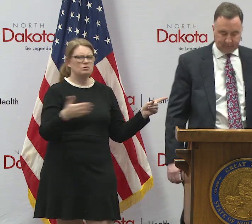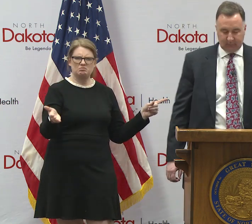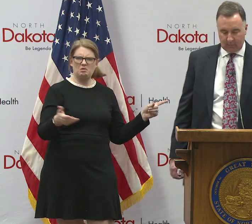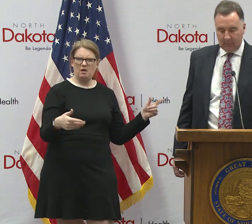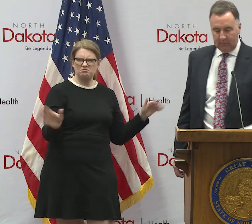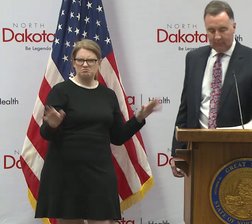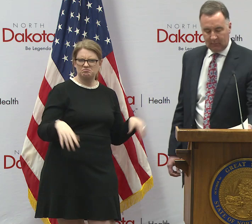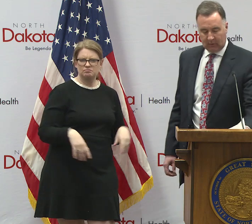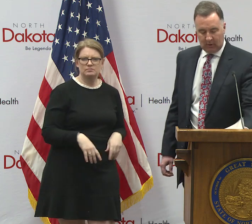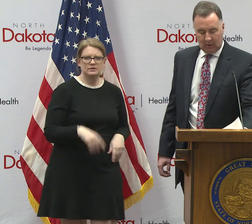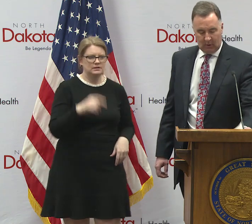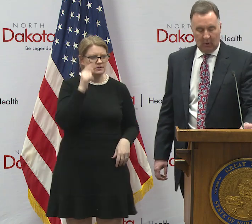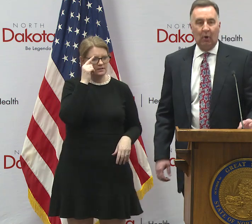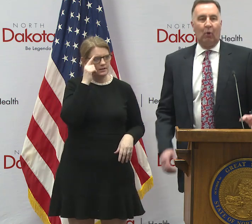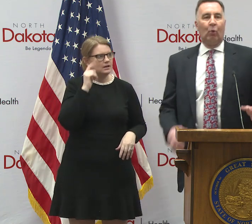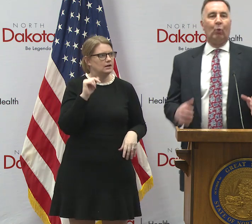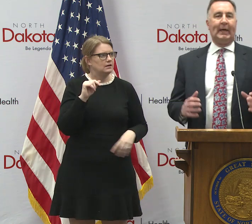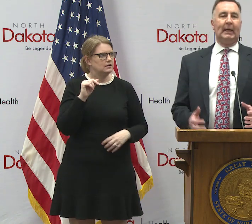Okay.